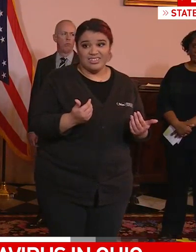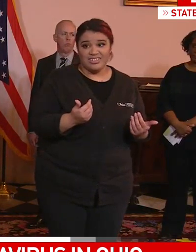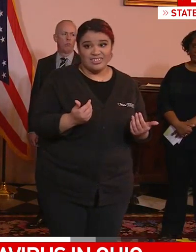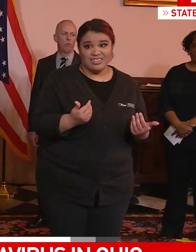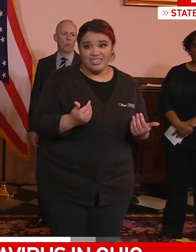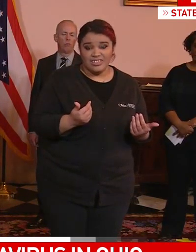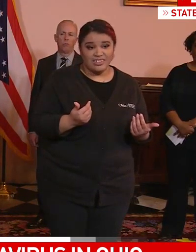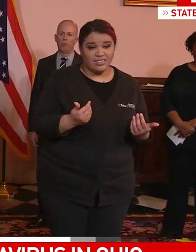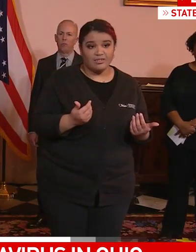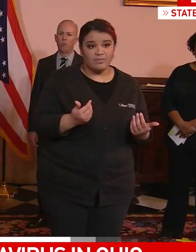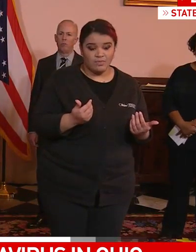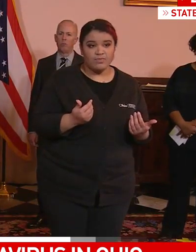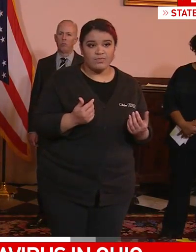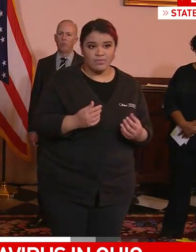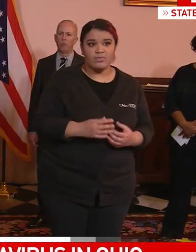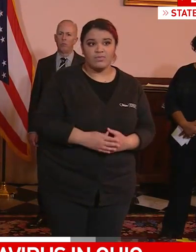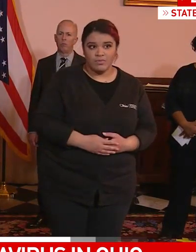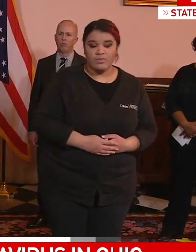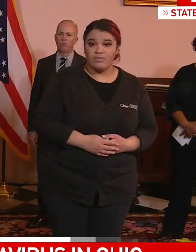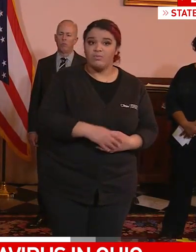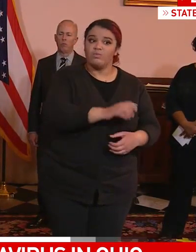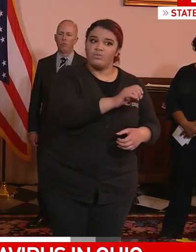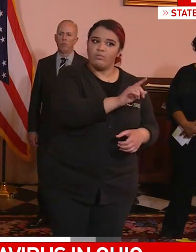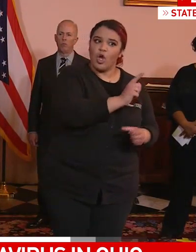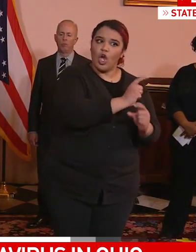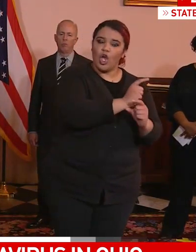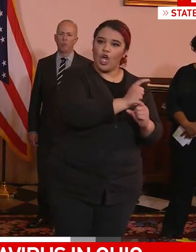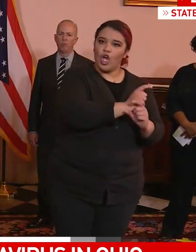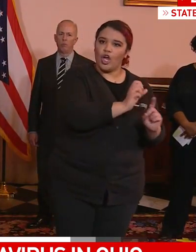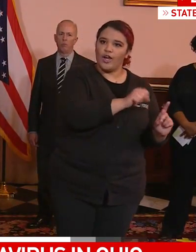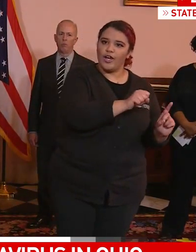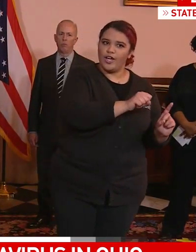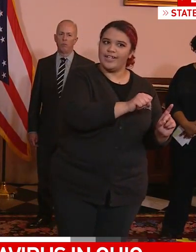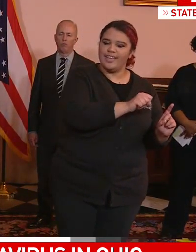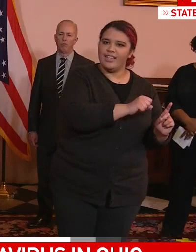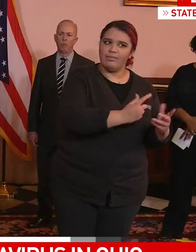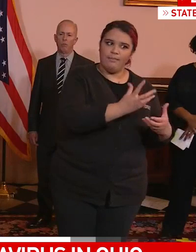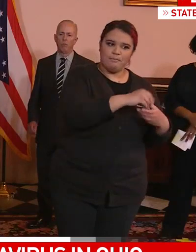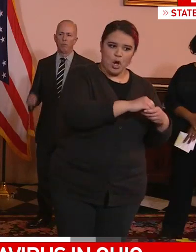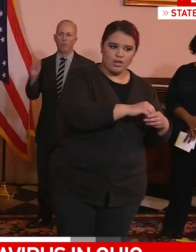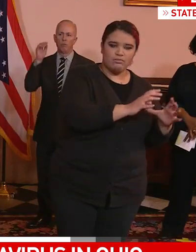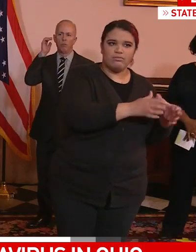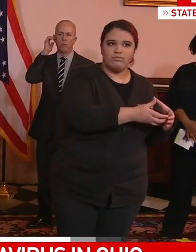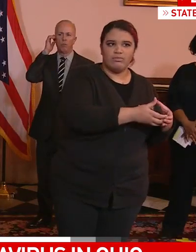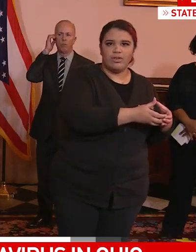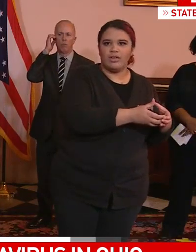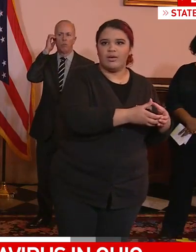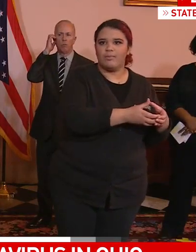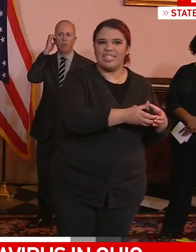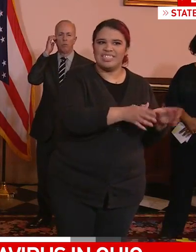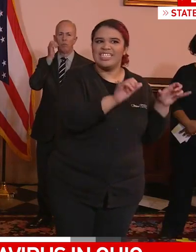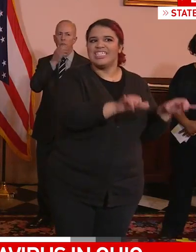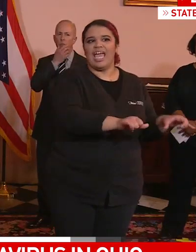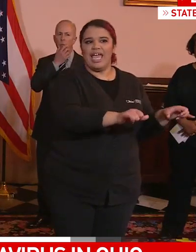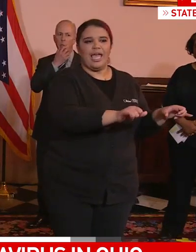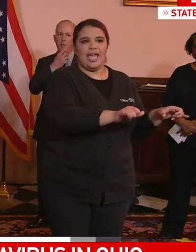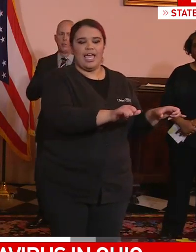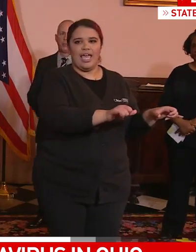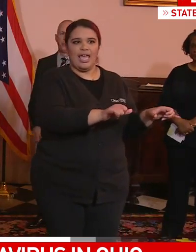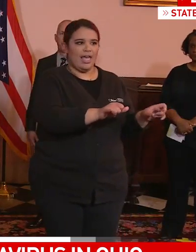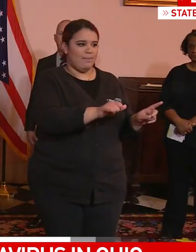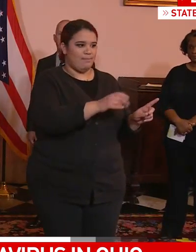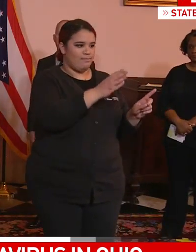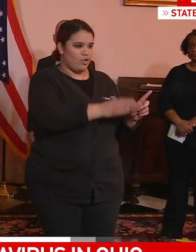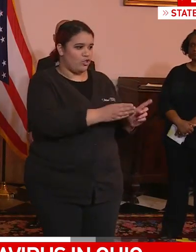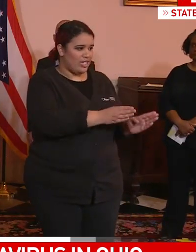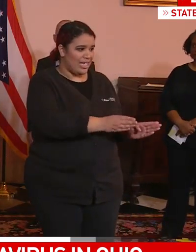go into the Guard, or they're in the Guard, but they're utilized by the Guard. So you're not gaining anything. That person that might have been a physician, that person